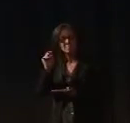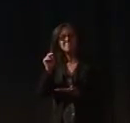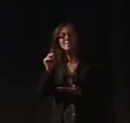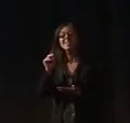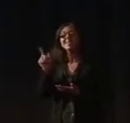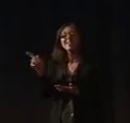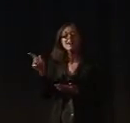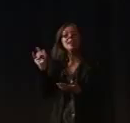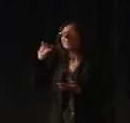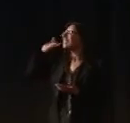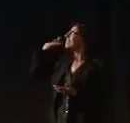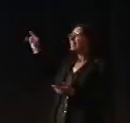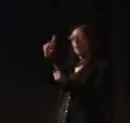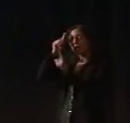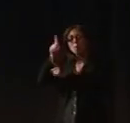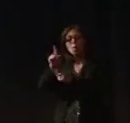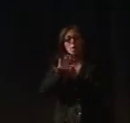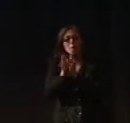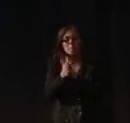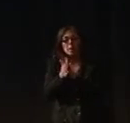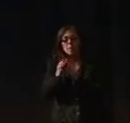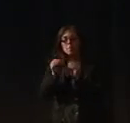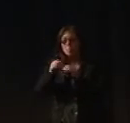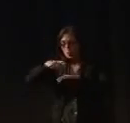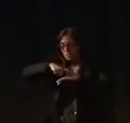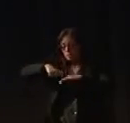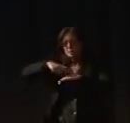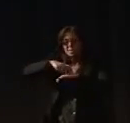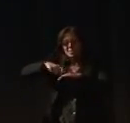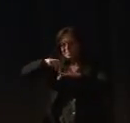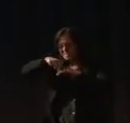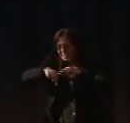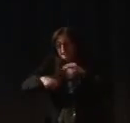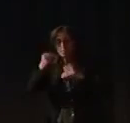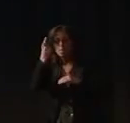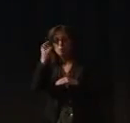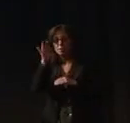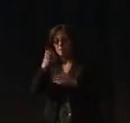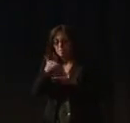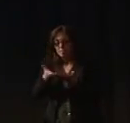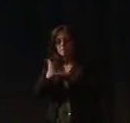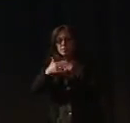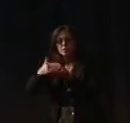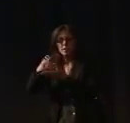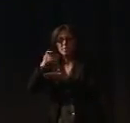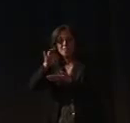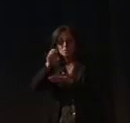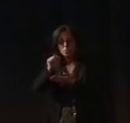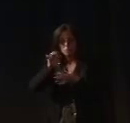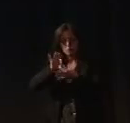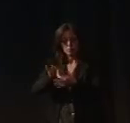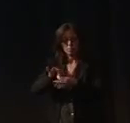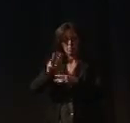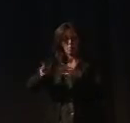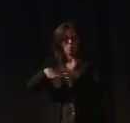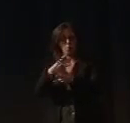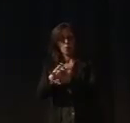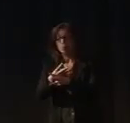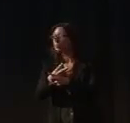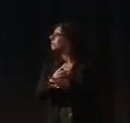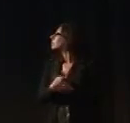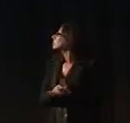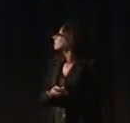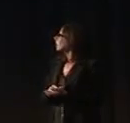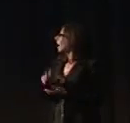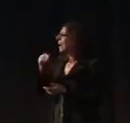features of the world that are there only if you manage to have the good visualizing dispositif.